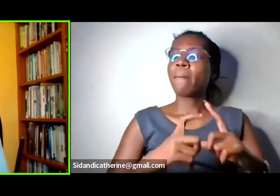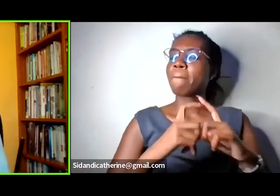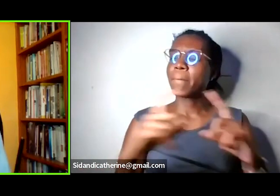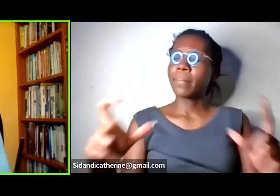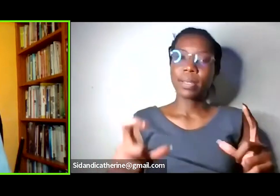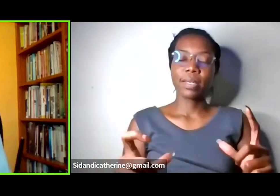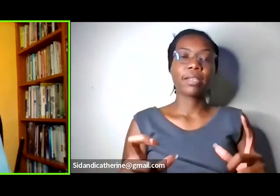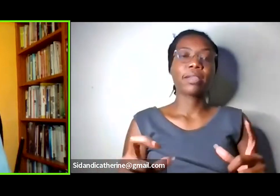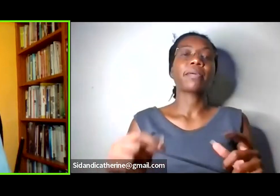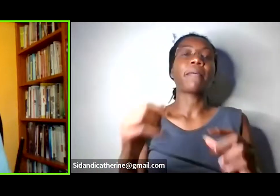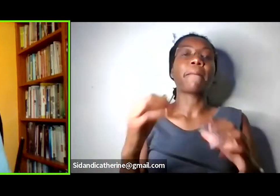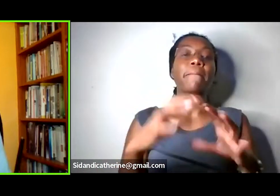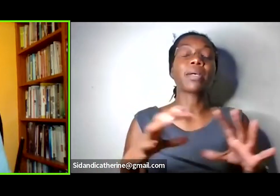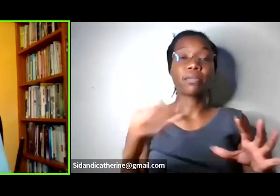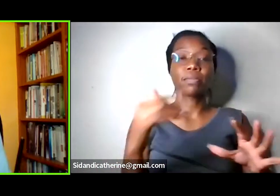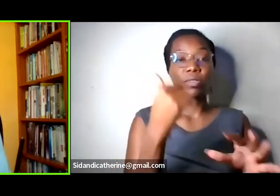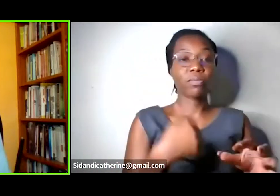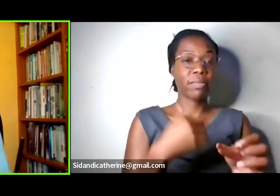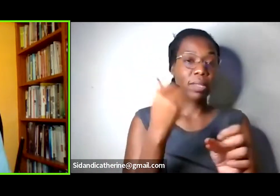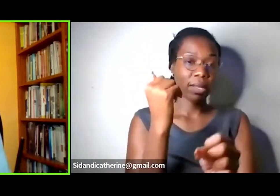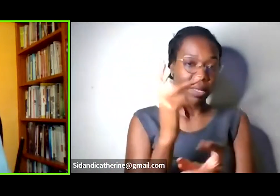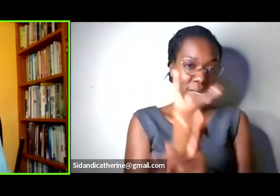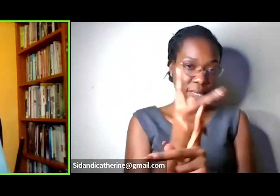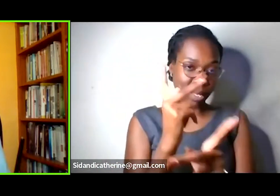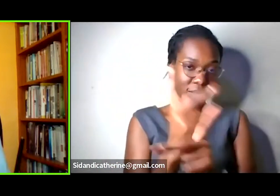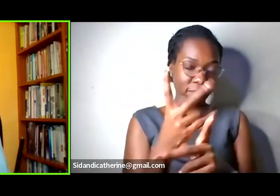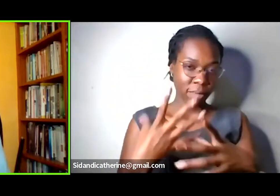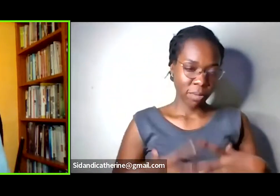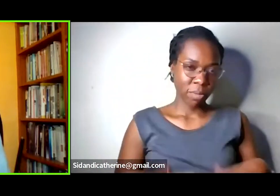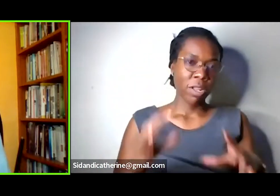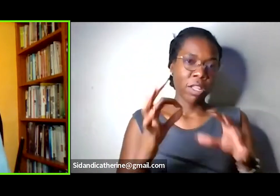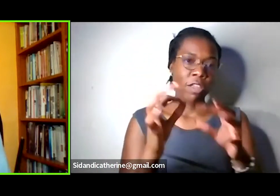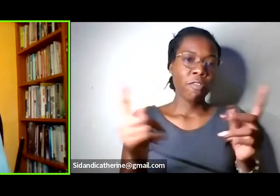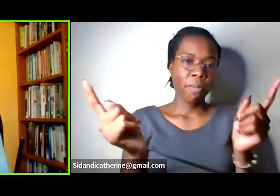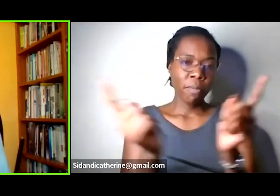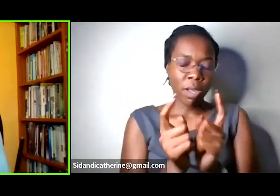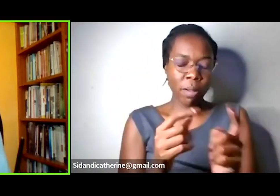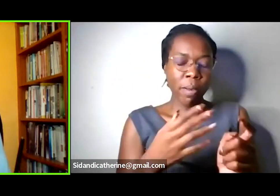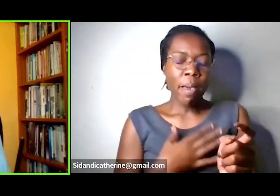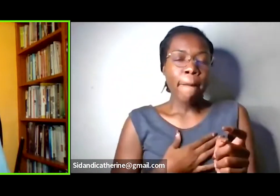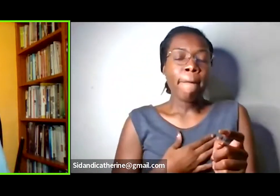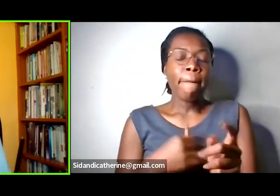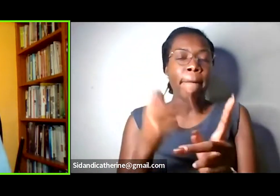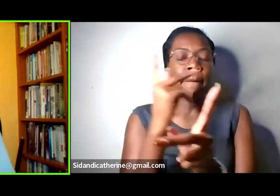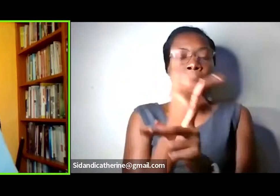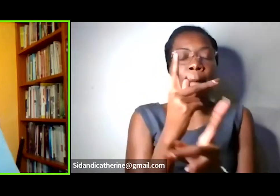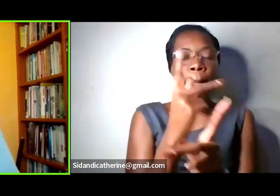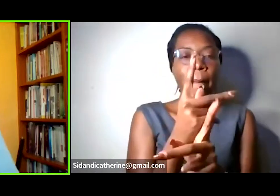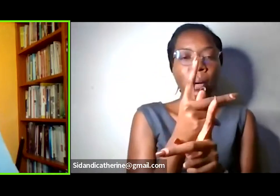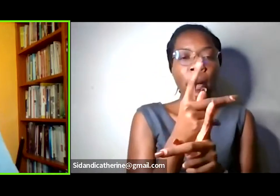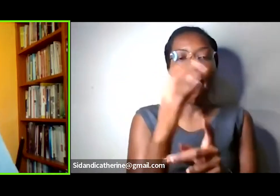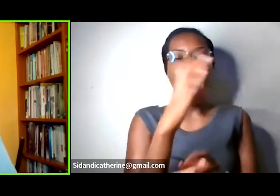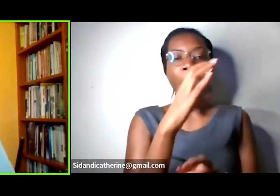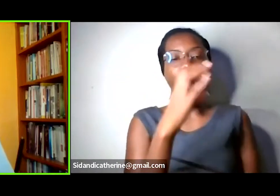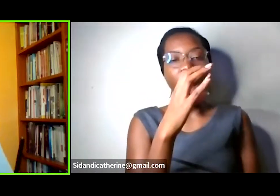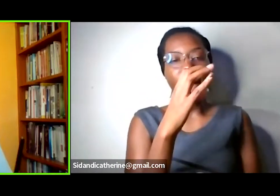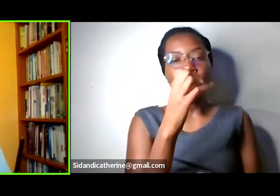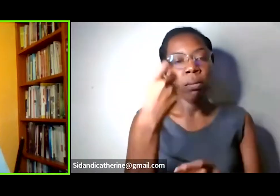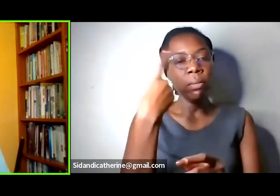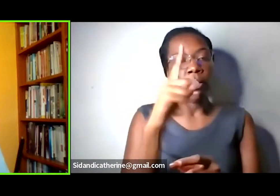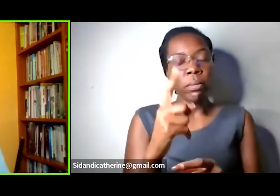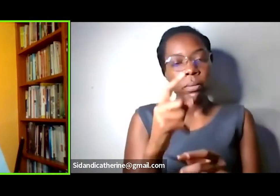doing that is through email marketing. If you're not using email marketing, then you're missing